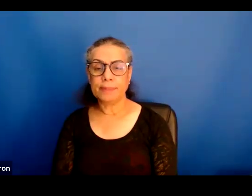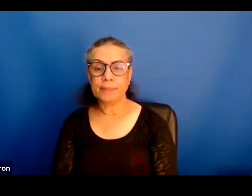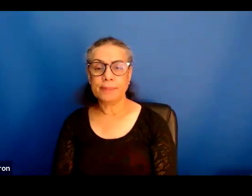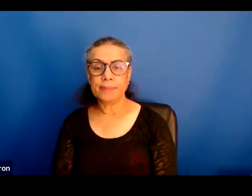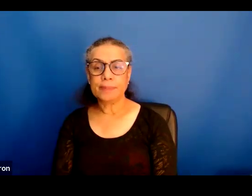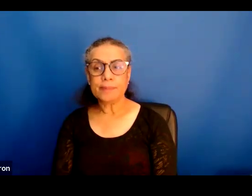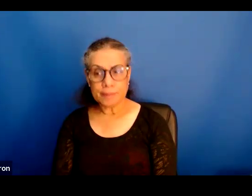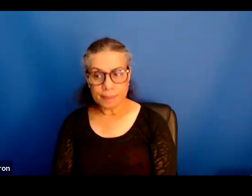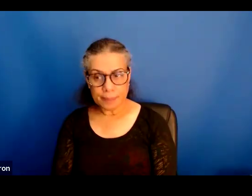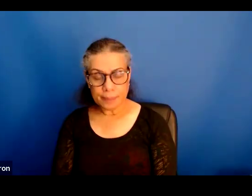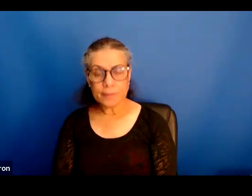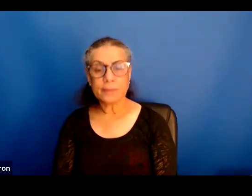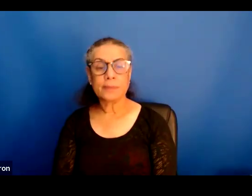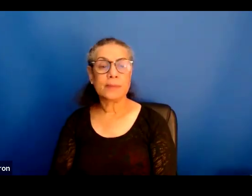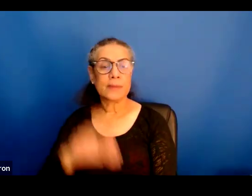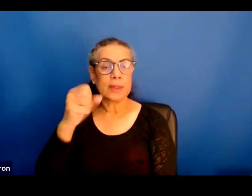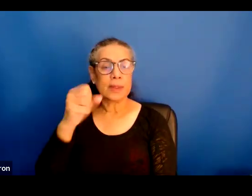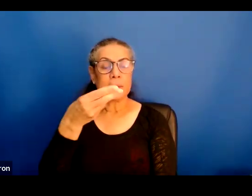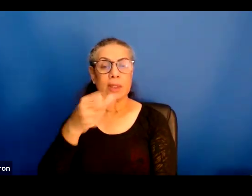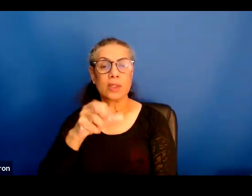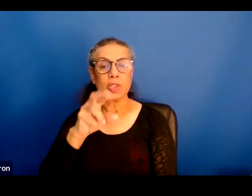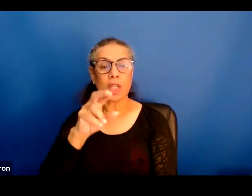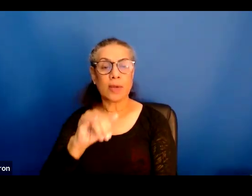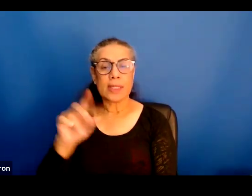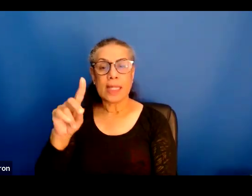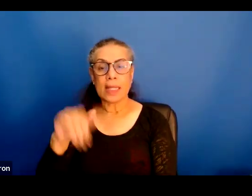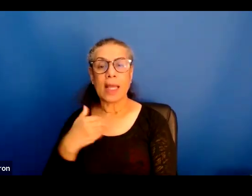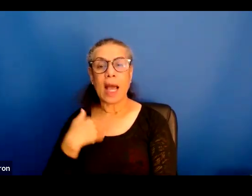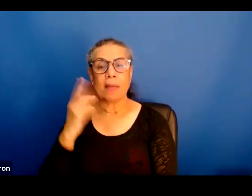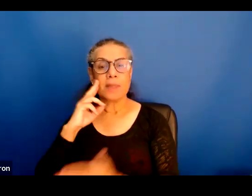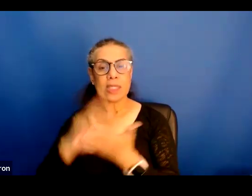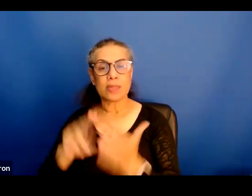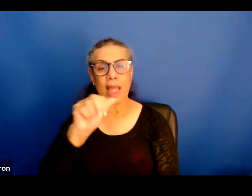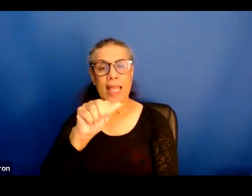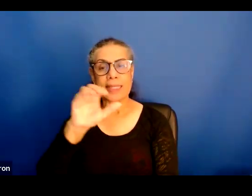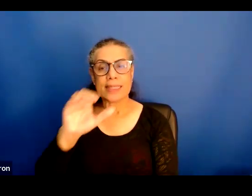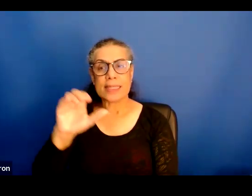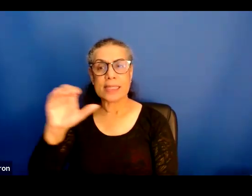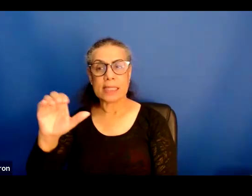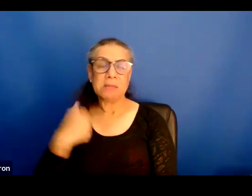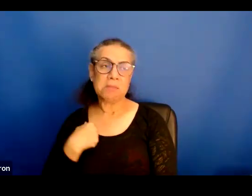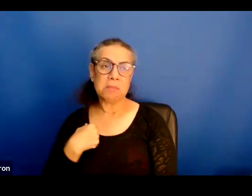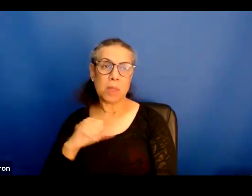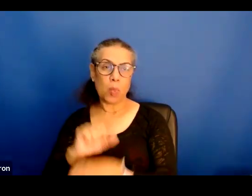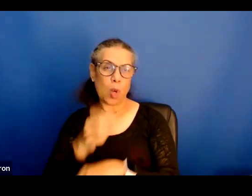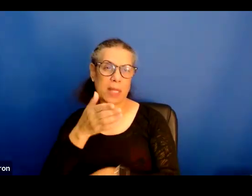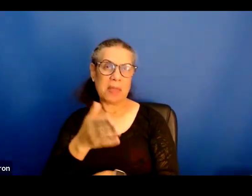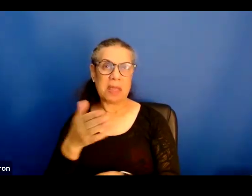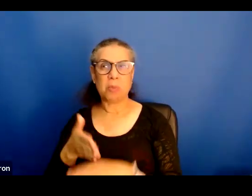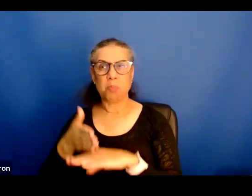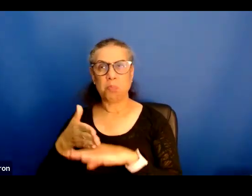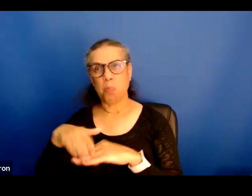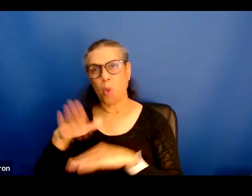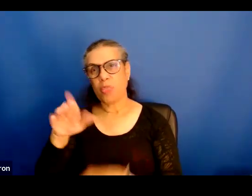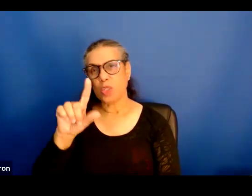Thank you. My name is Sherry Daly. I'm a secretary at ACC. I've been there for over 26 years.